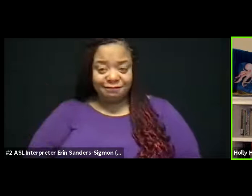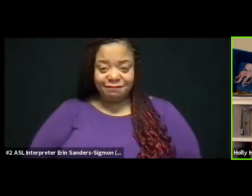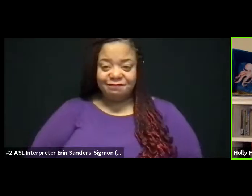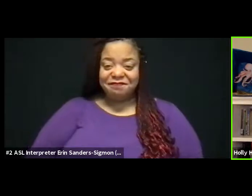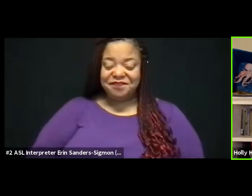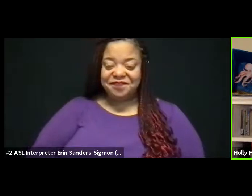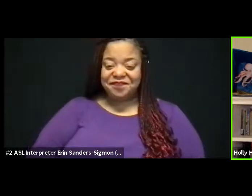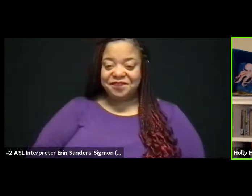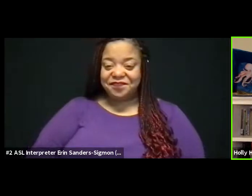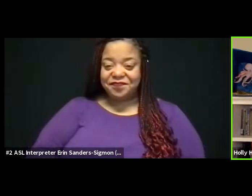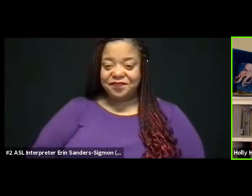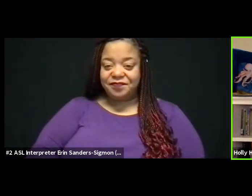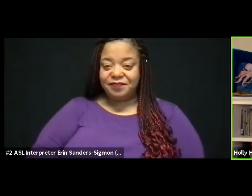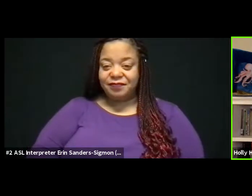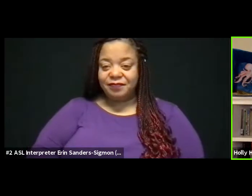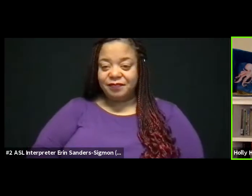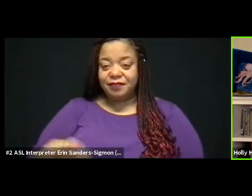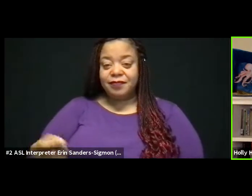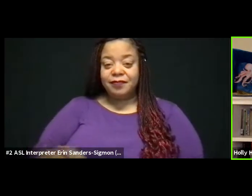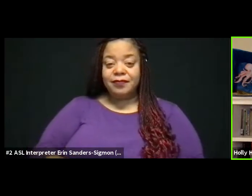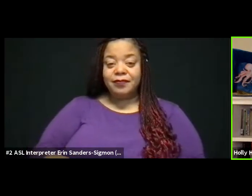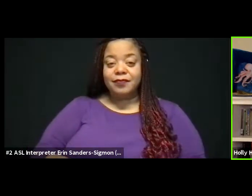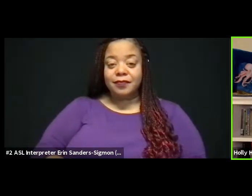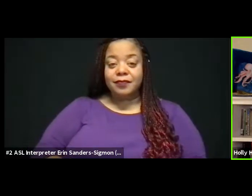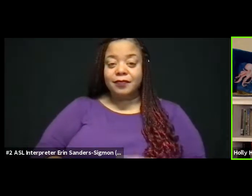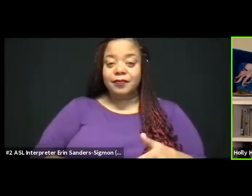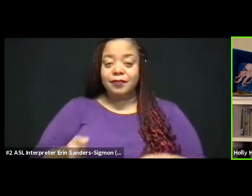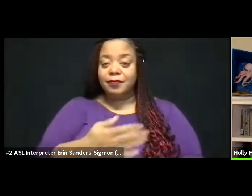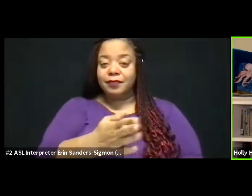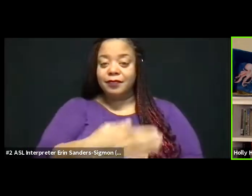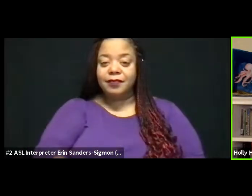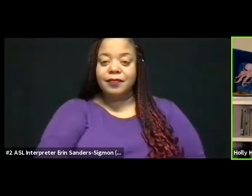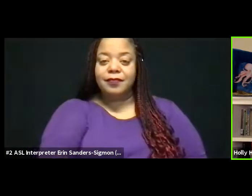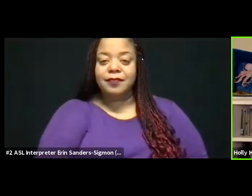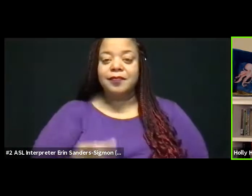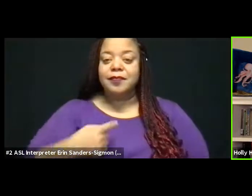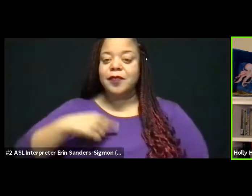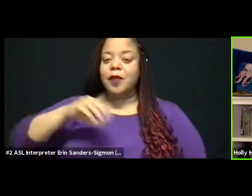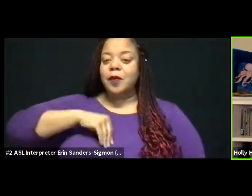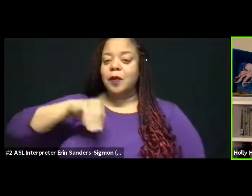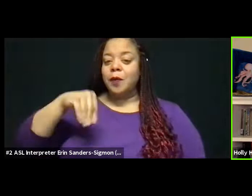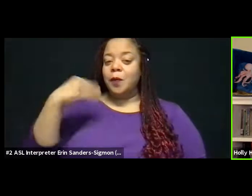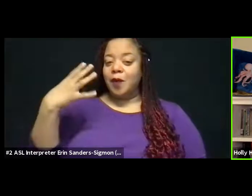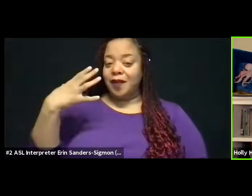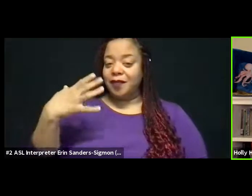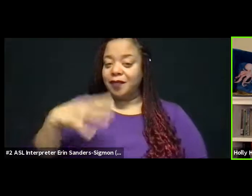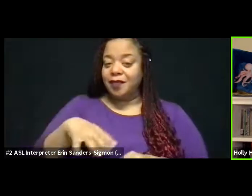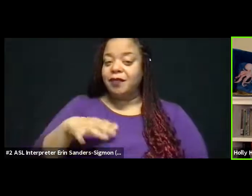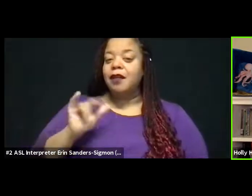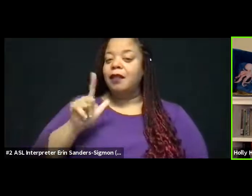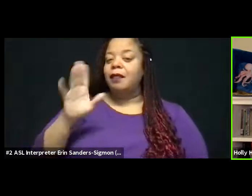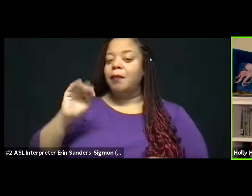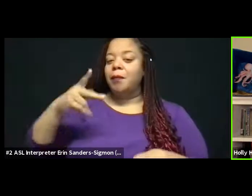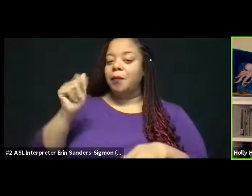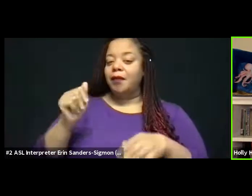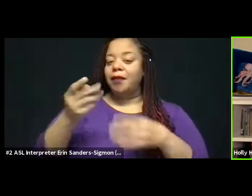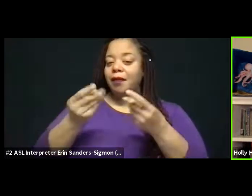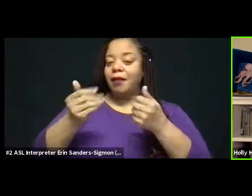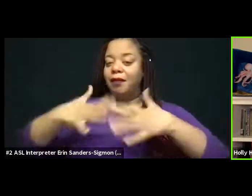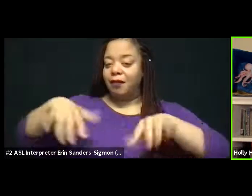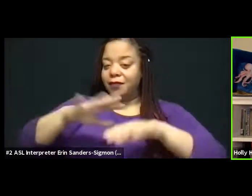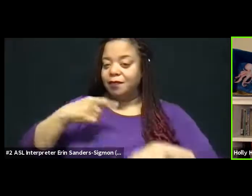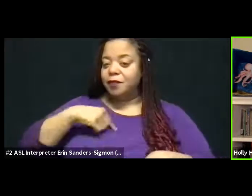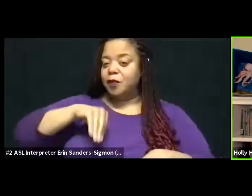Lumbee land in Durham, North Carolina. I am a white person with brown hair. I'm wearing a dark